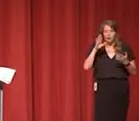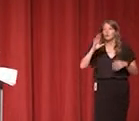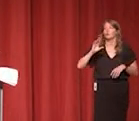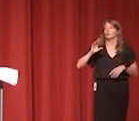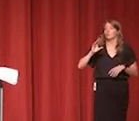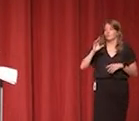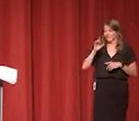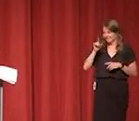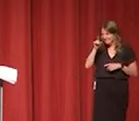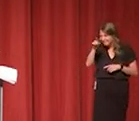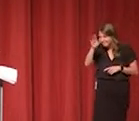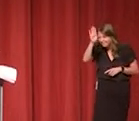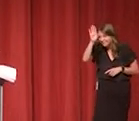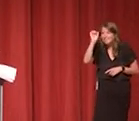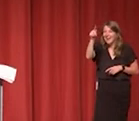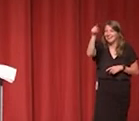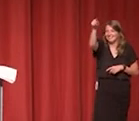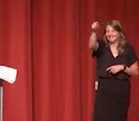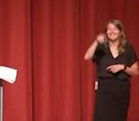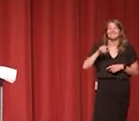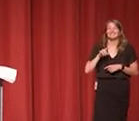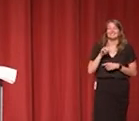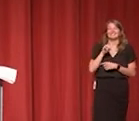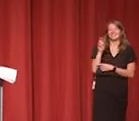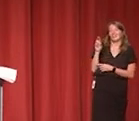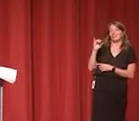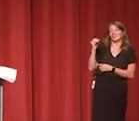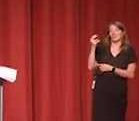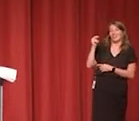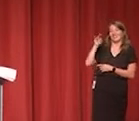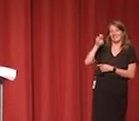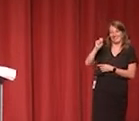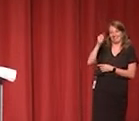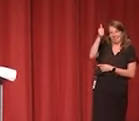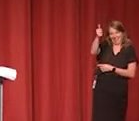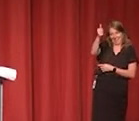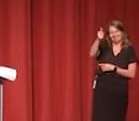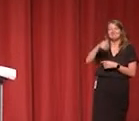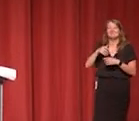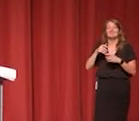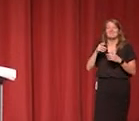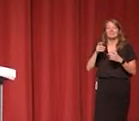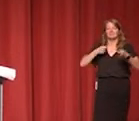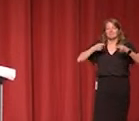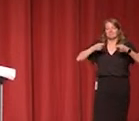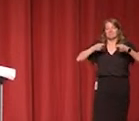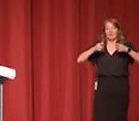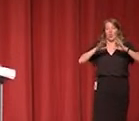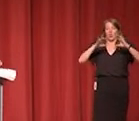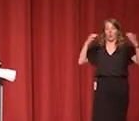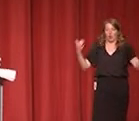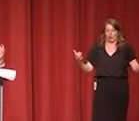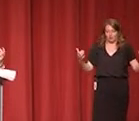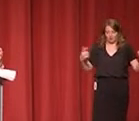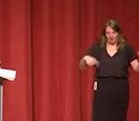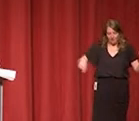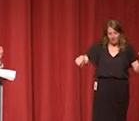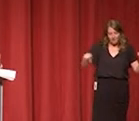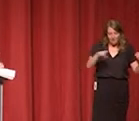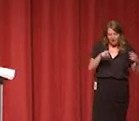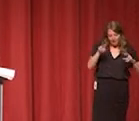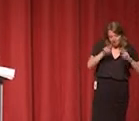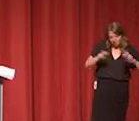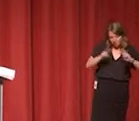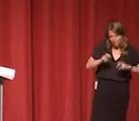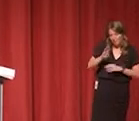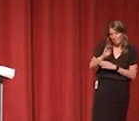Sterling, oh, there you are. So Dr. Johnson oversees a large core where they assess the various biomarkers,